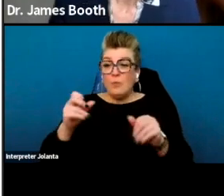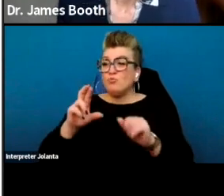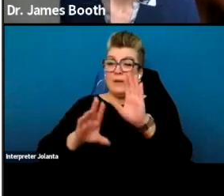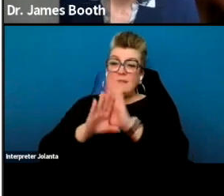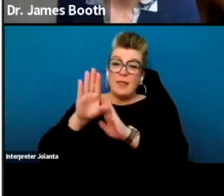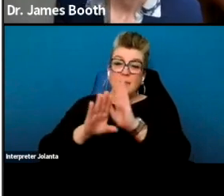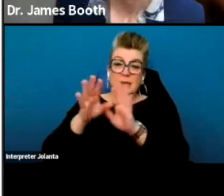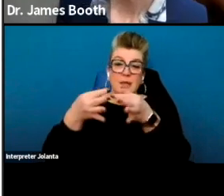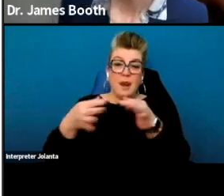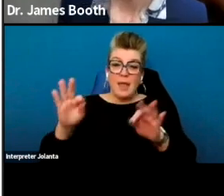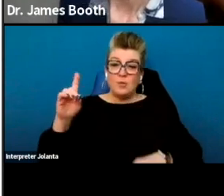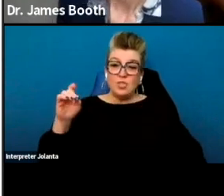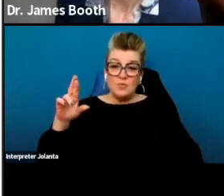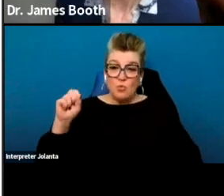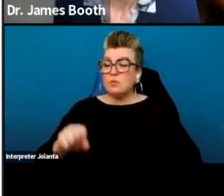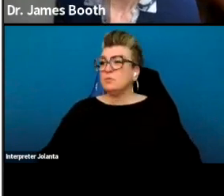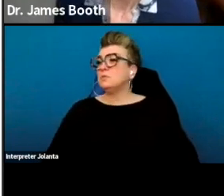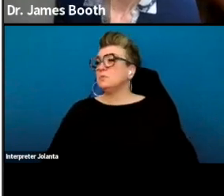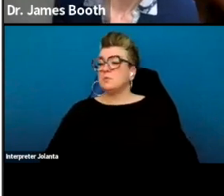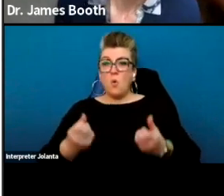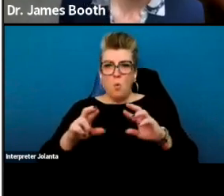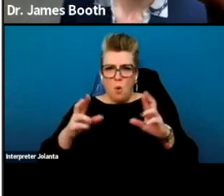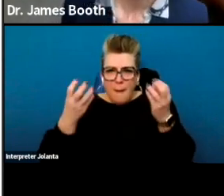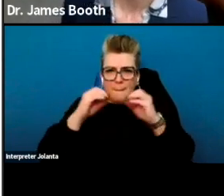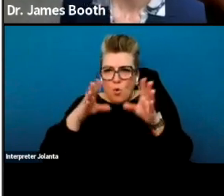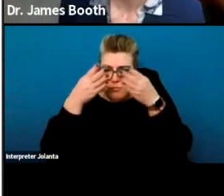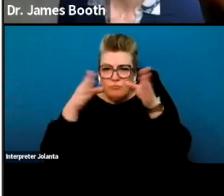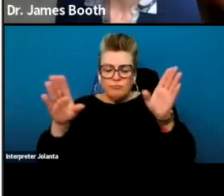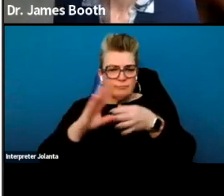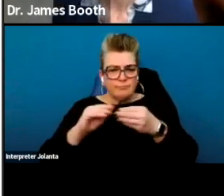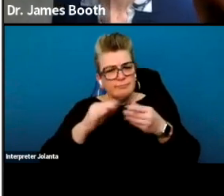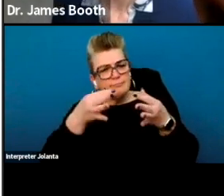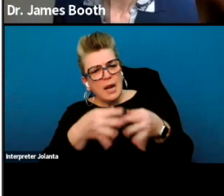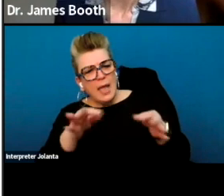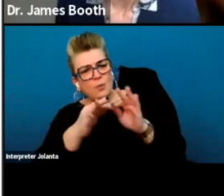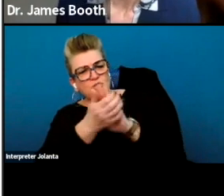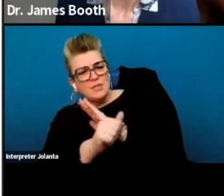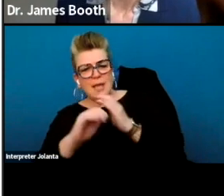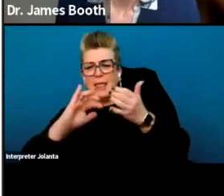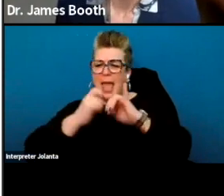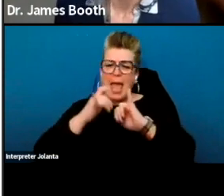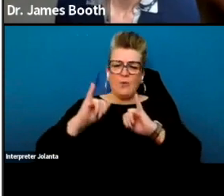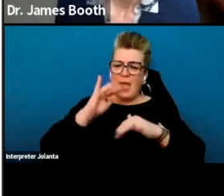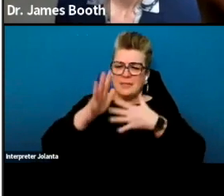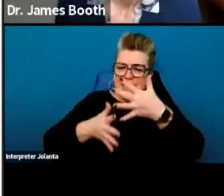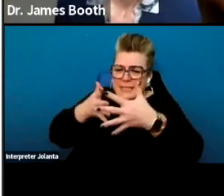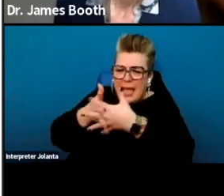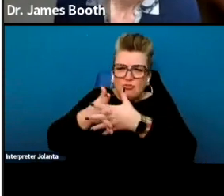or more generally looking at individual differences in language skill and how that is instantiated in the